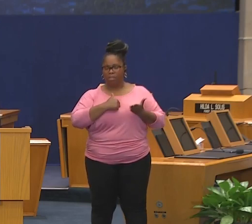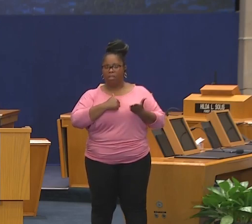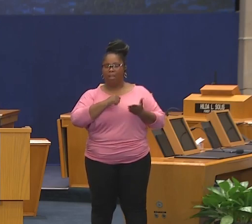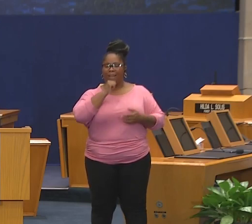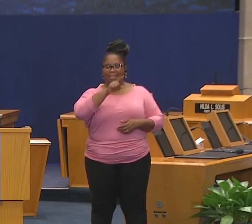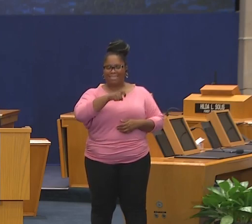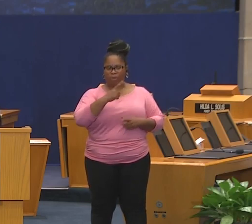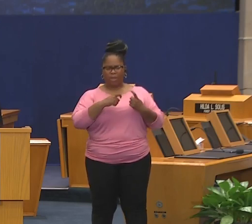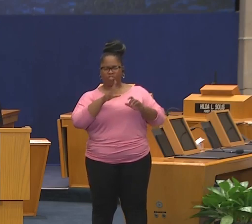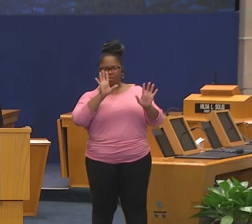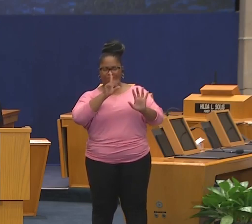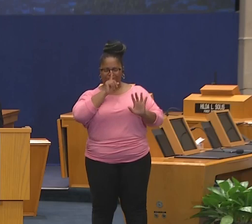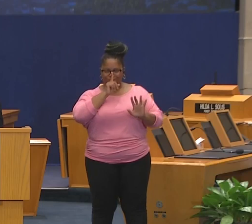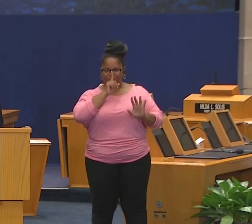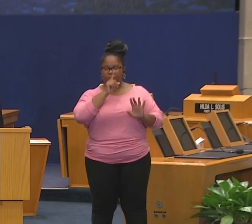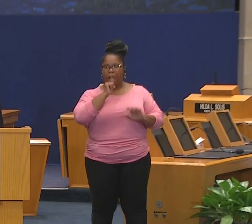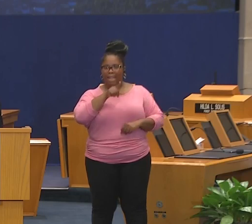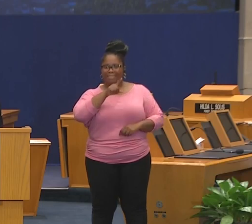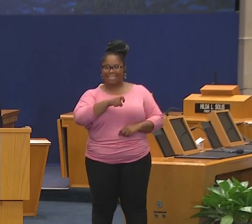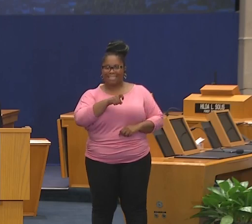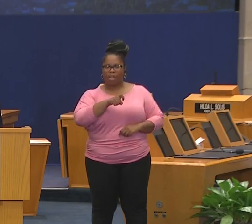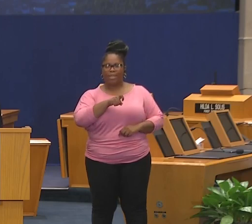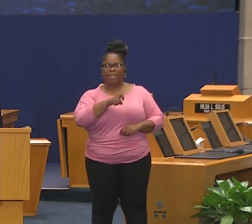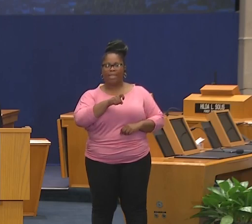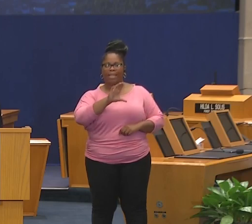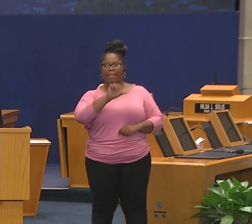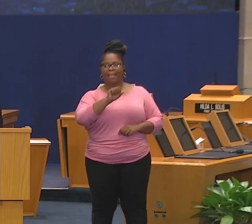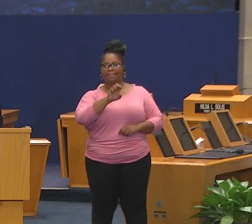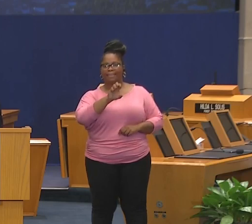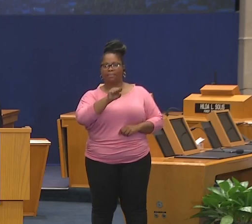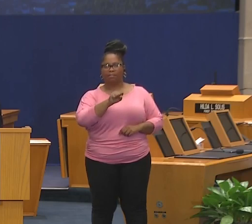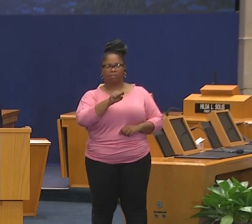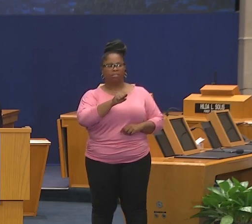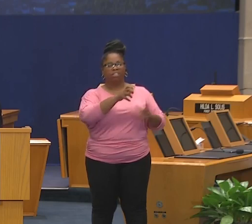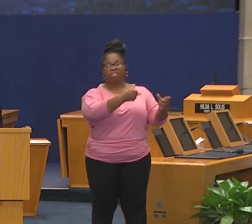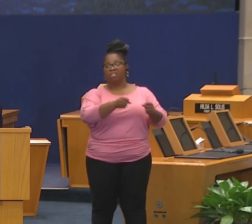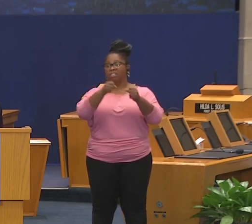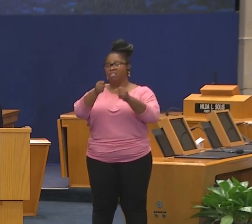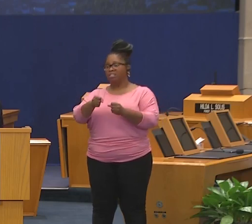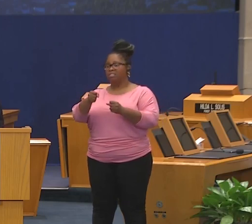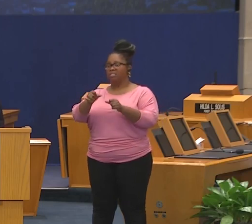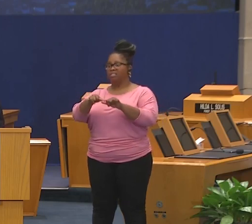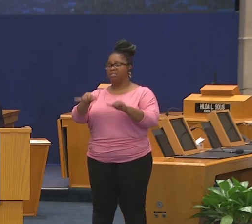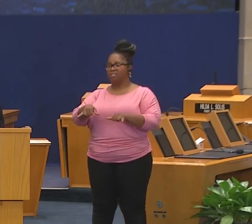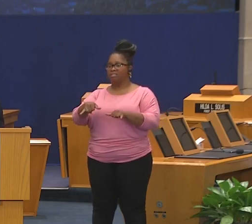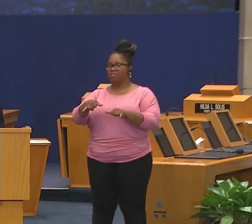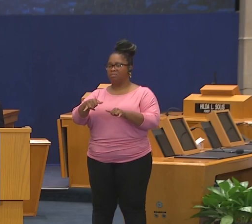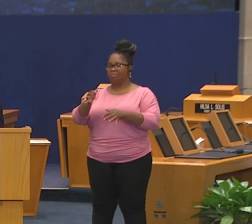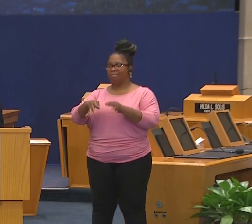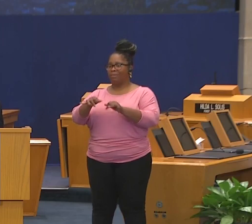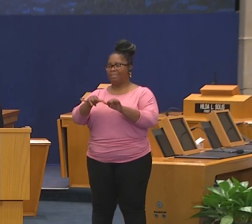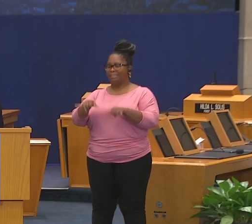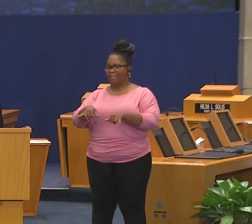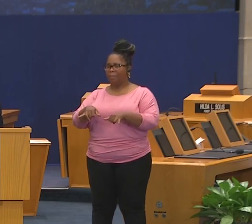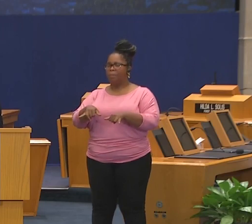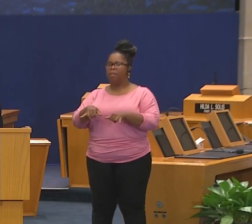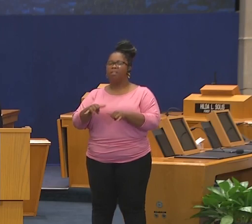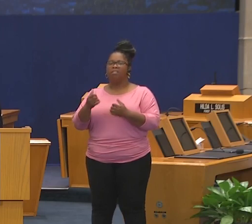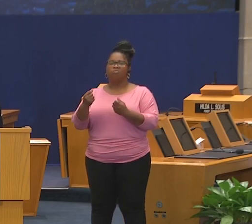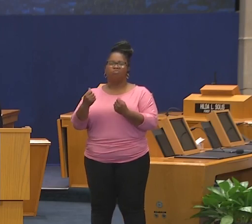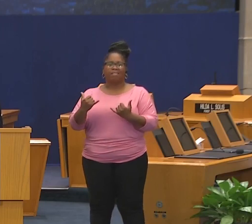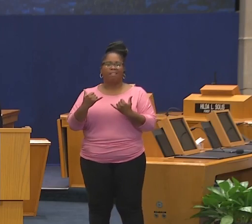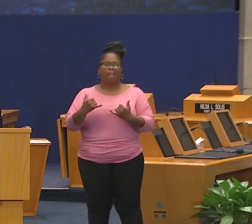unnecessary cases into the system, and also delay it until the courts are back